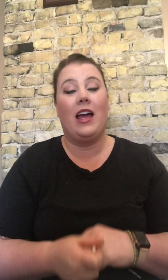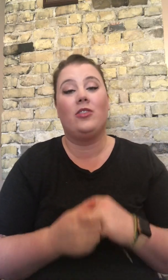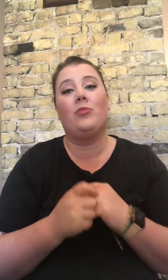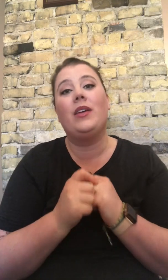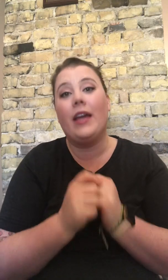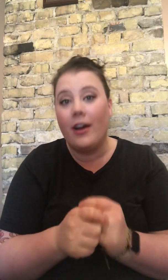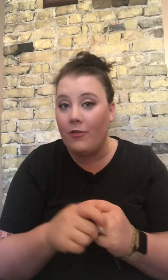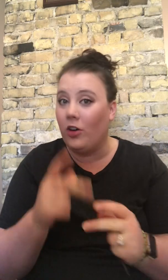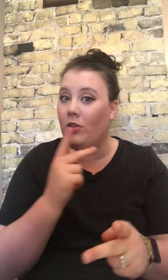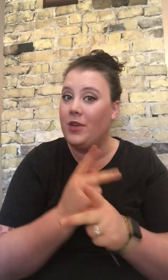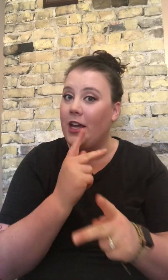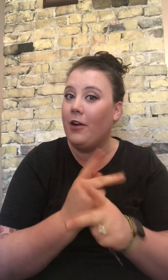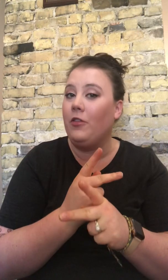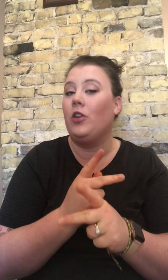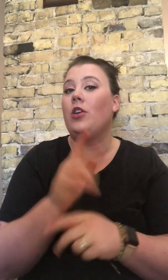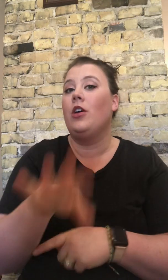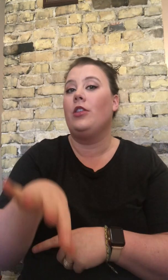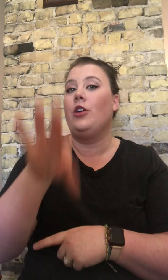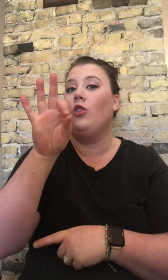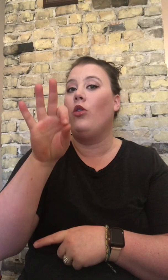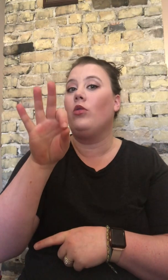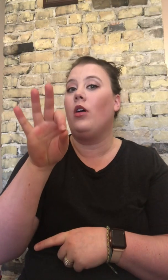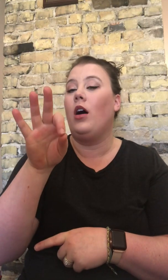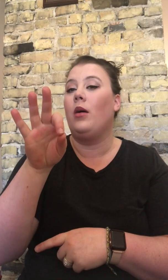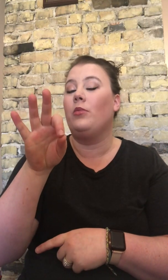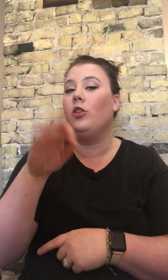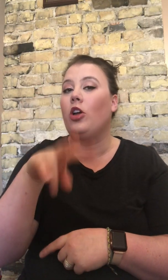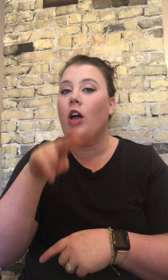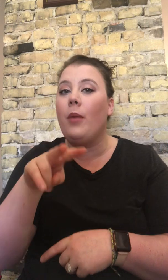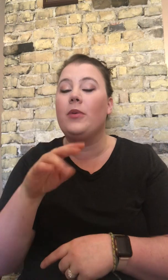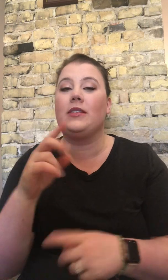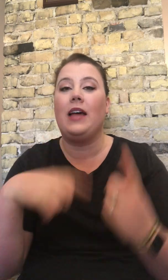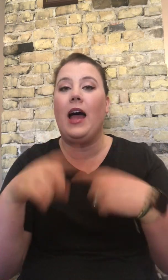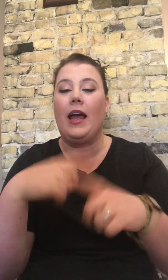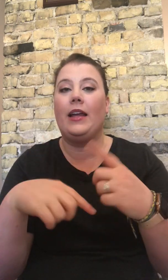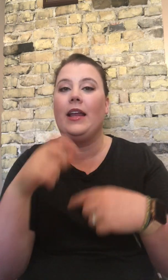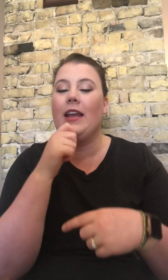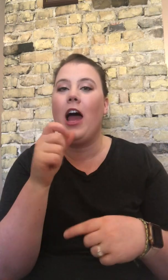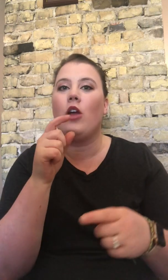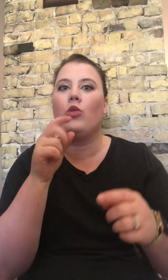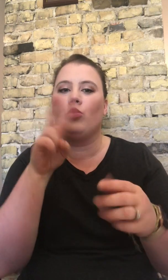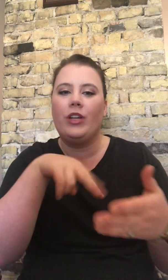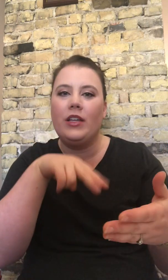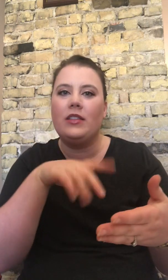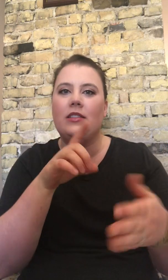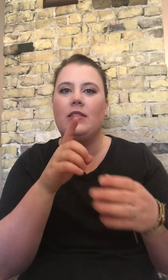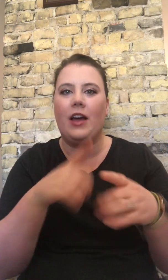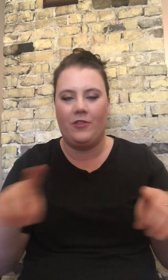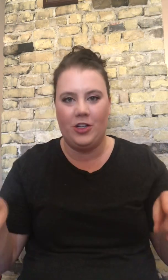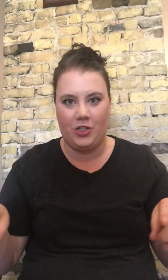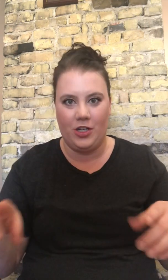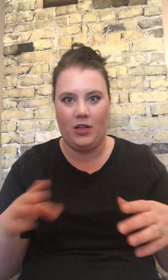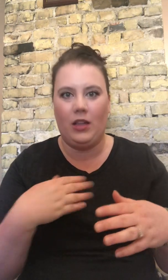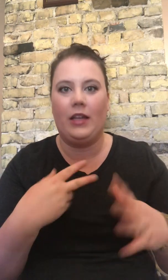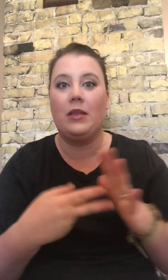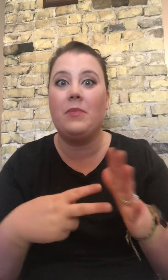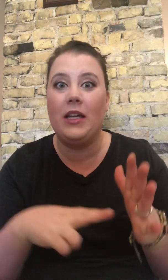So be careful that you don't look up a sign and not read the definition or like the